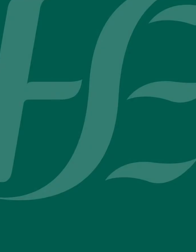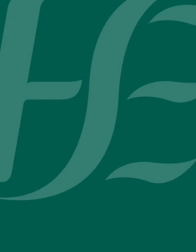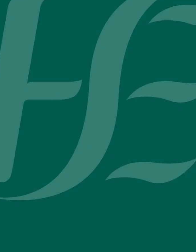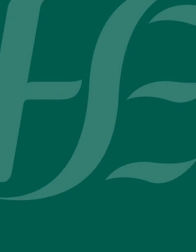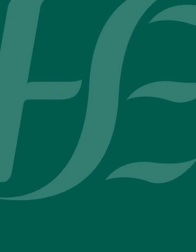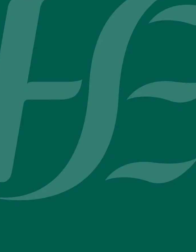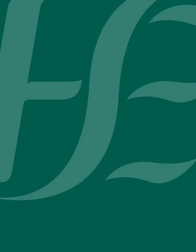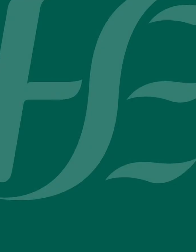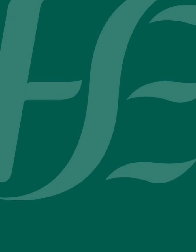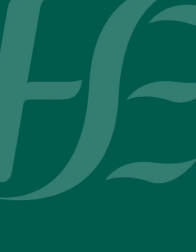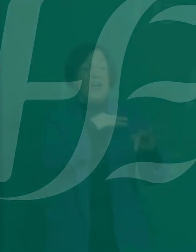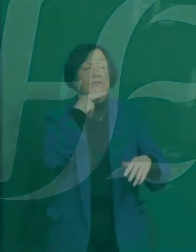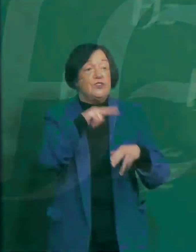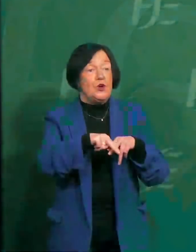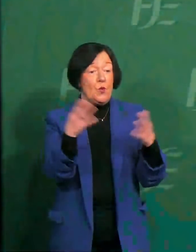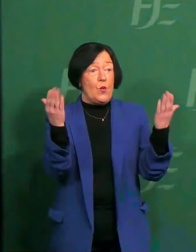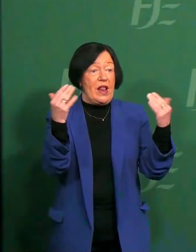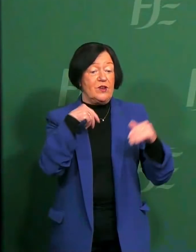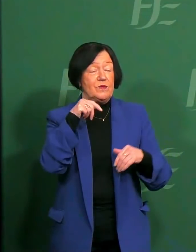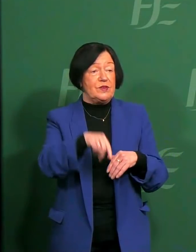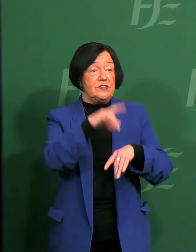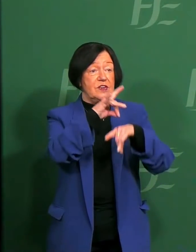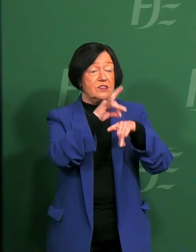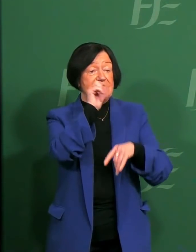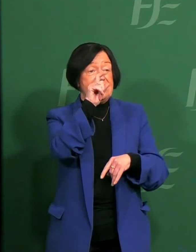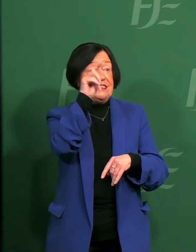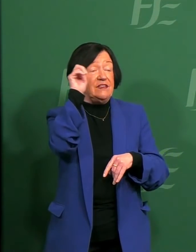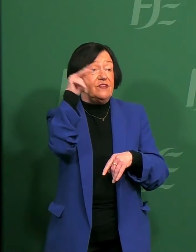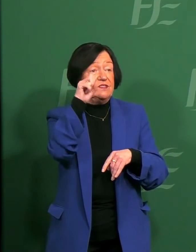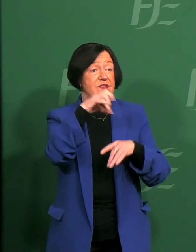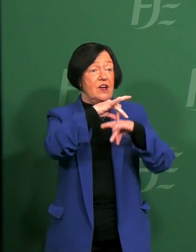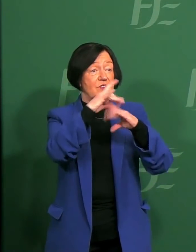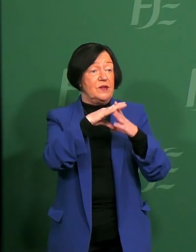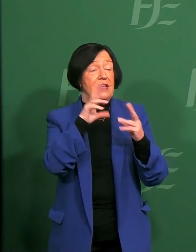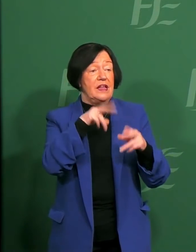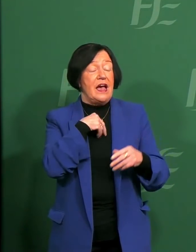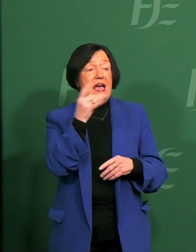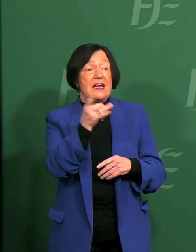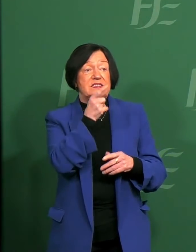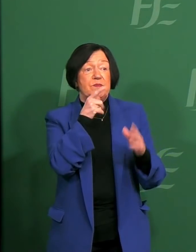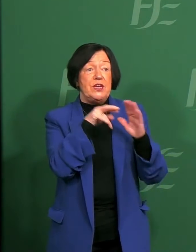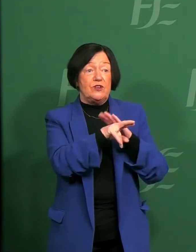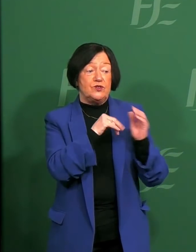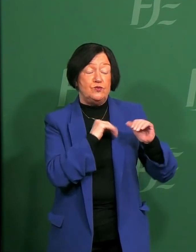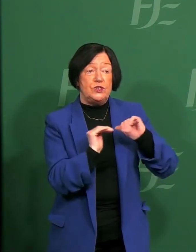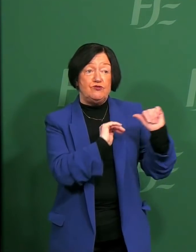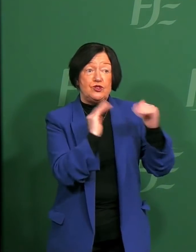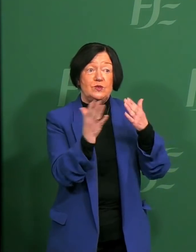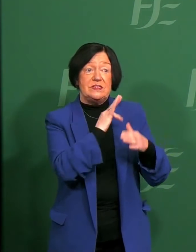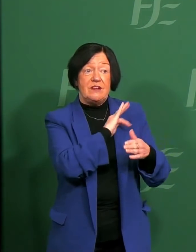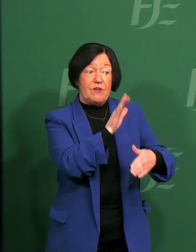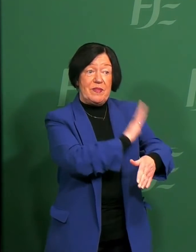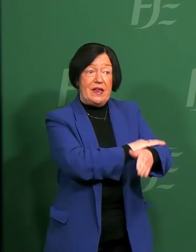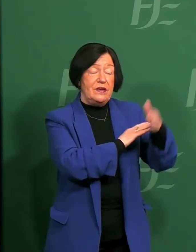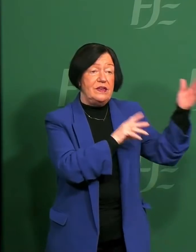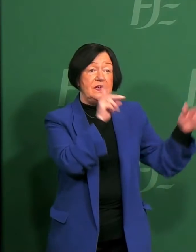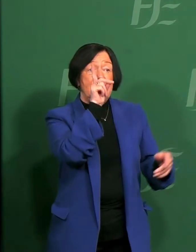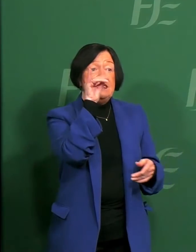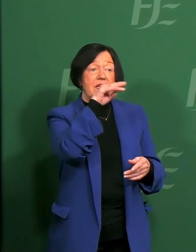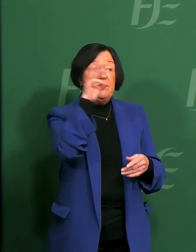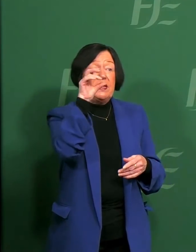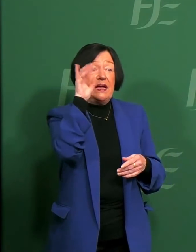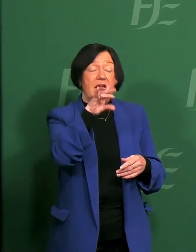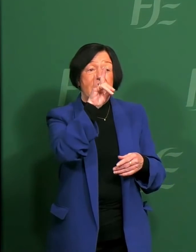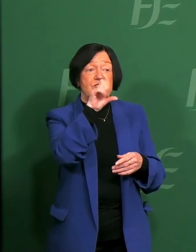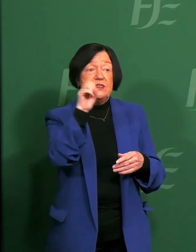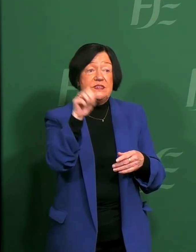Afternoon. Welcome to the Dr Steevens Hospital press briefing. Could I ask the speakers first to introduce themselves from the left? Sure. Damien McCallion,